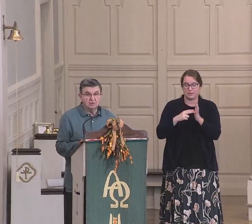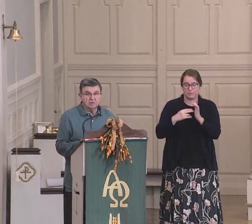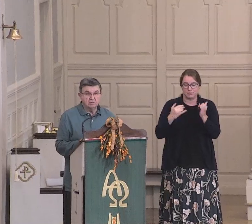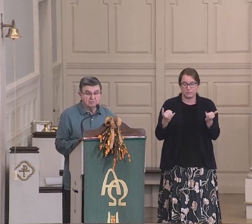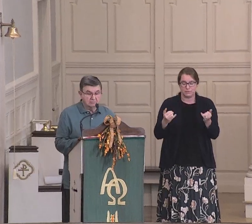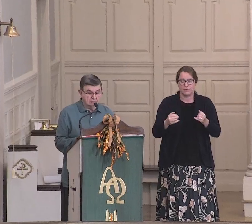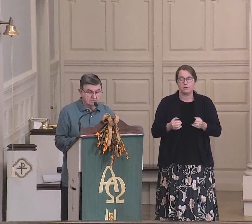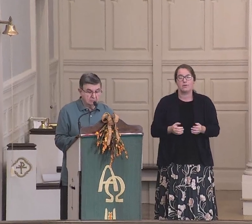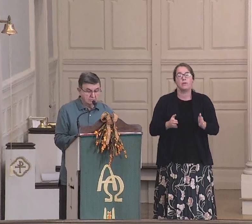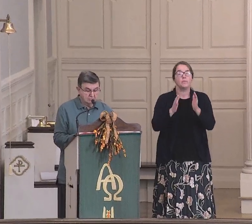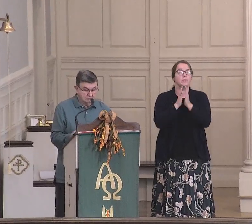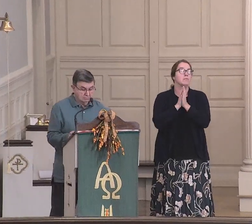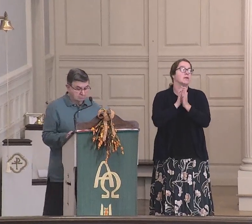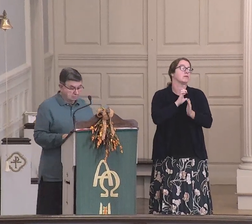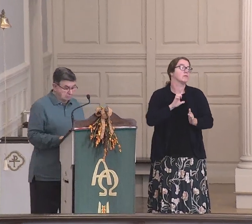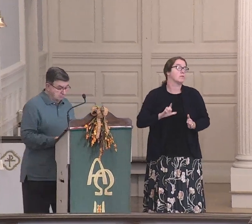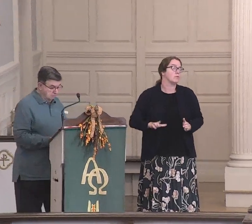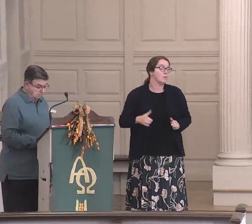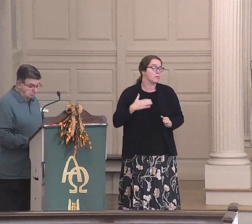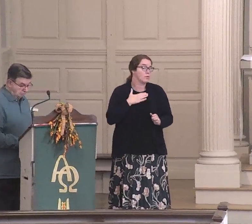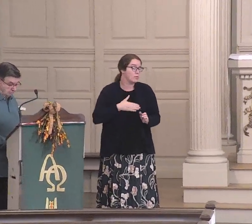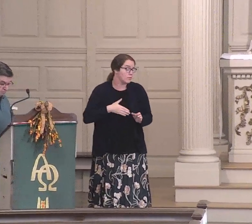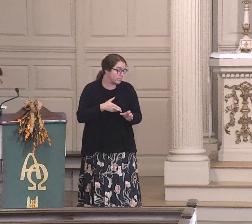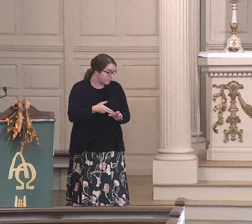the Lord.